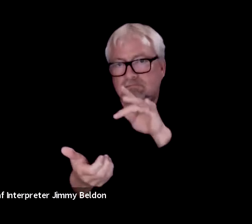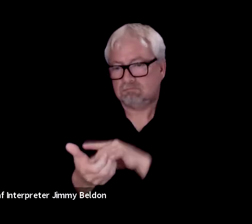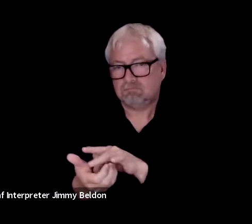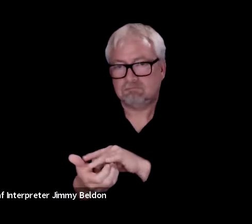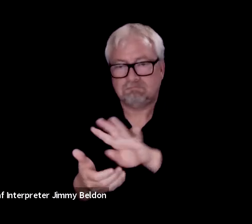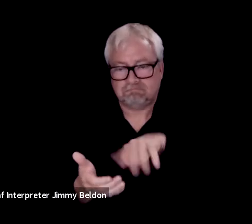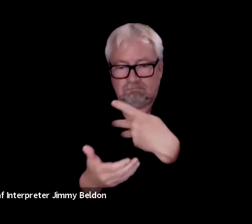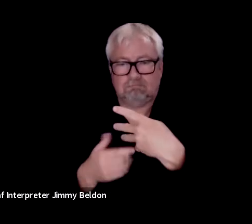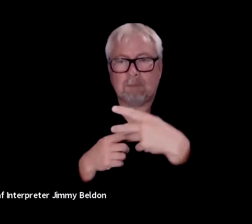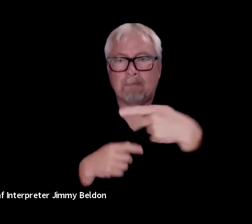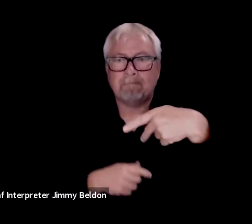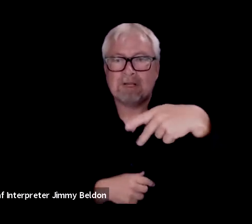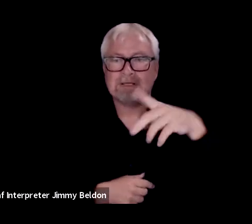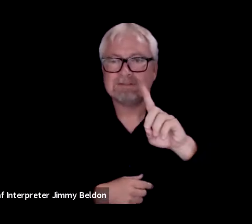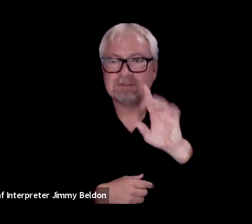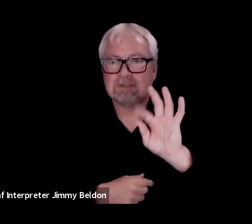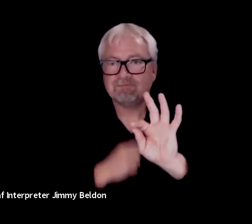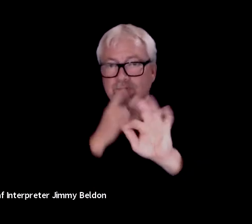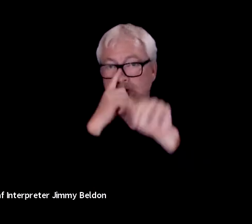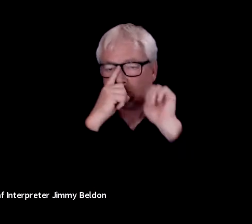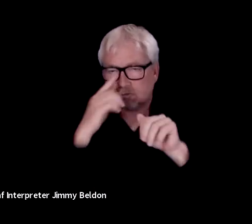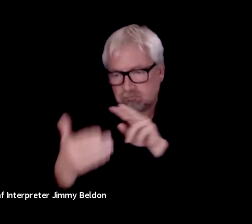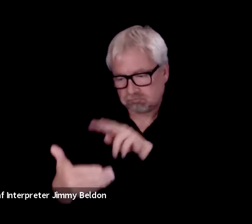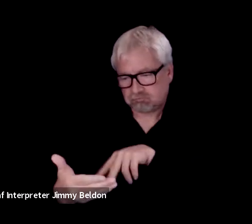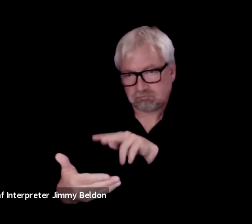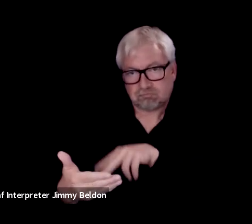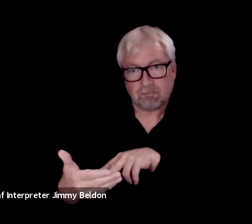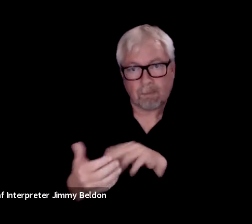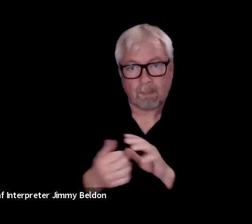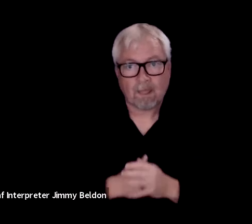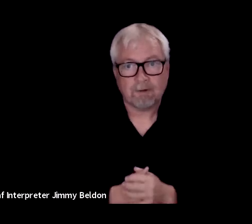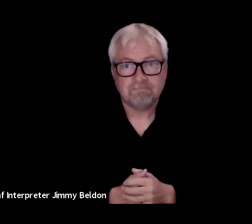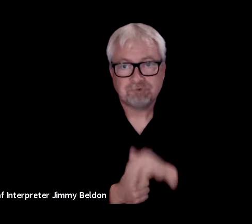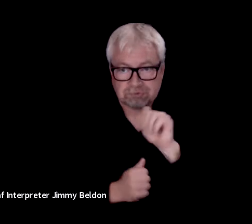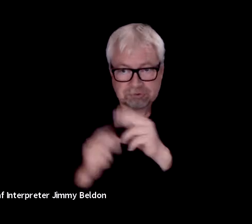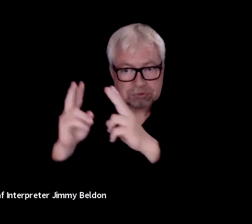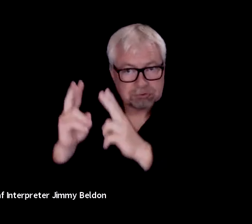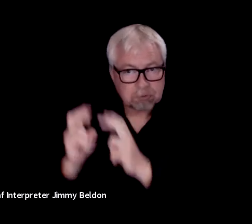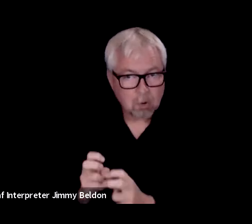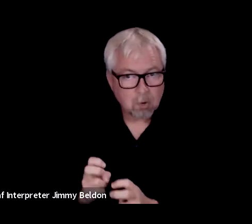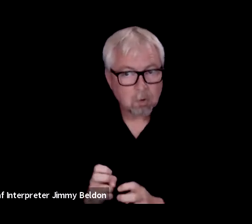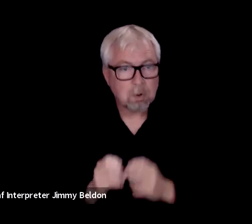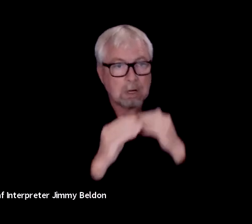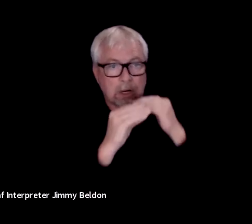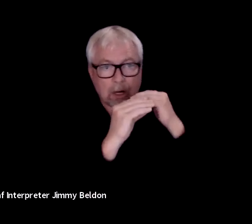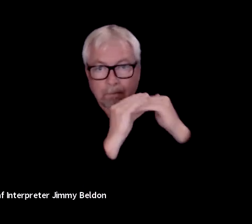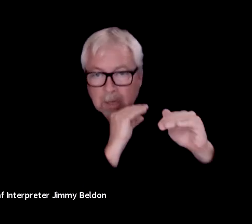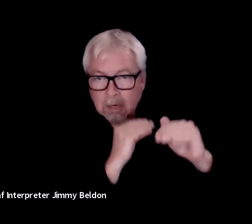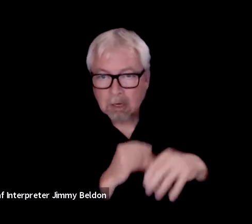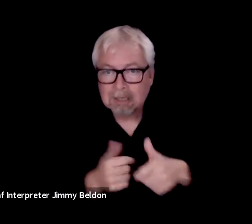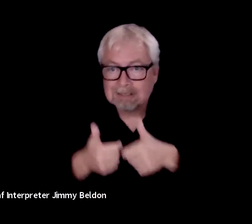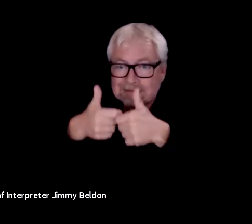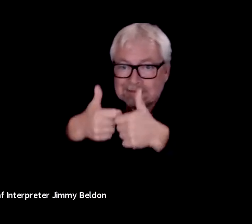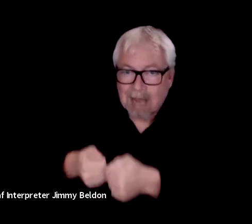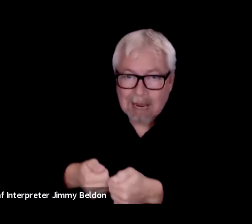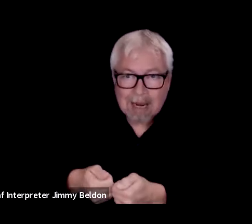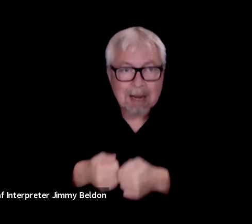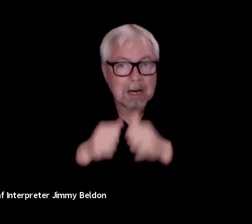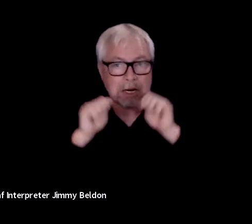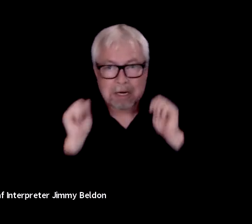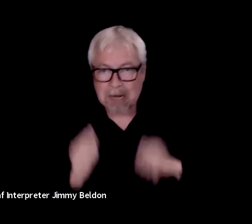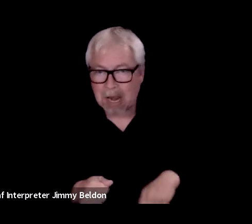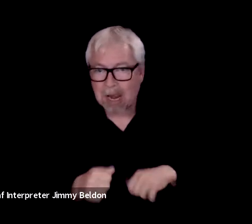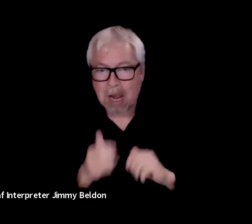mobile device, printed, emailed, or texted as needed. Docket helps meet the rising public demand we've been seeing for more